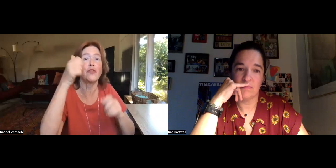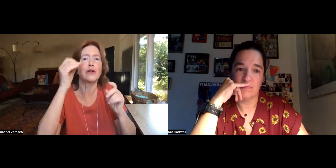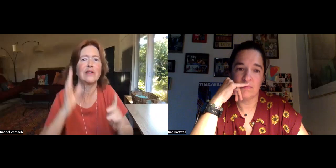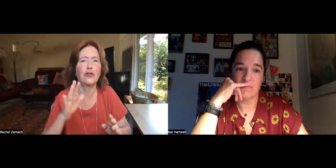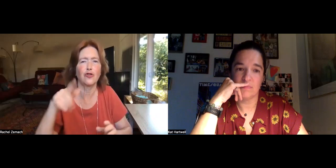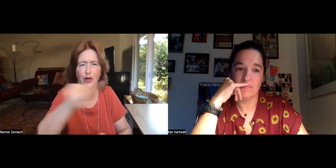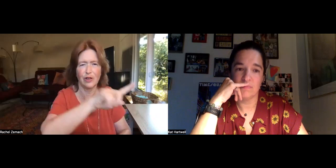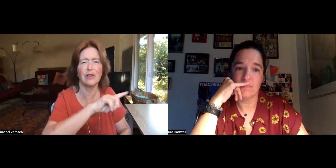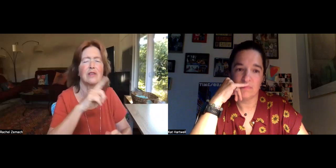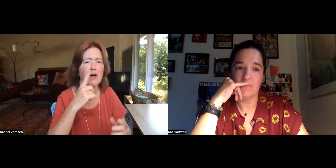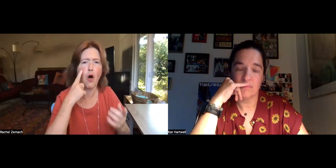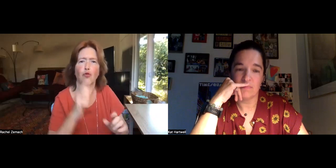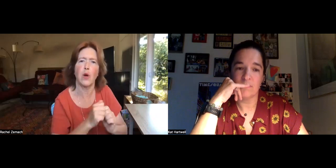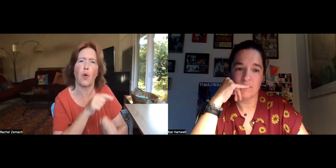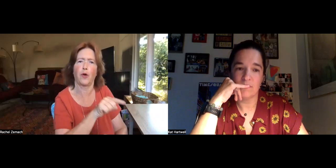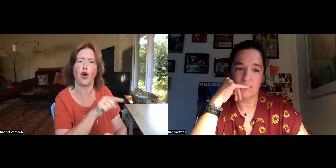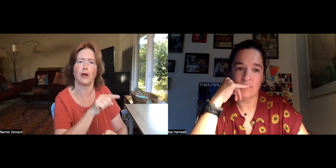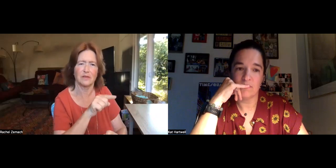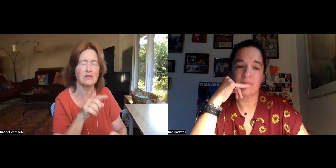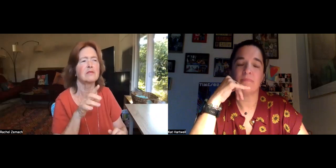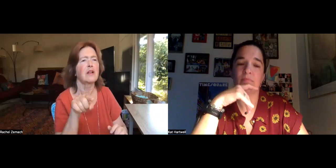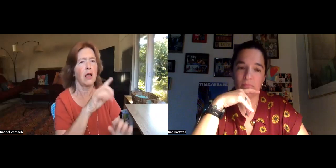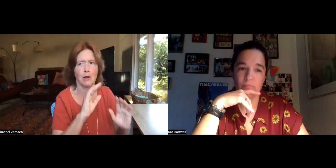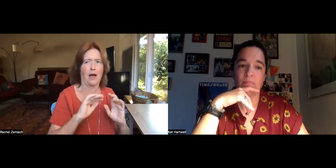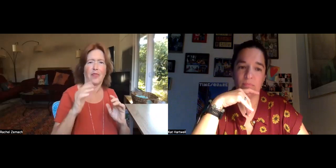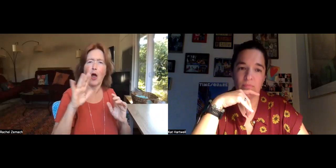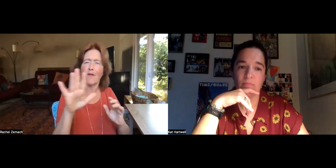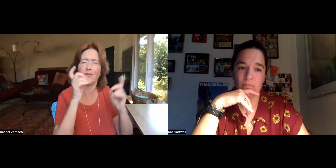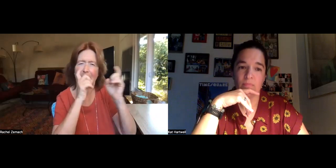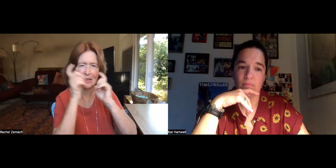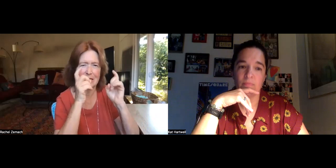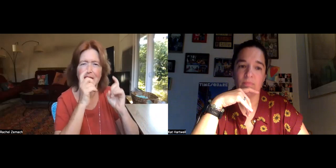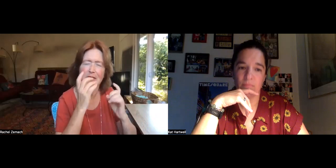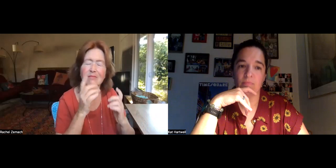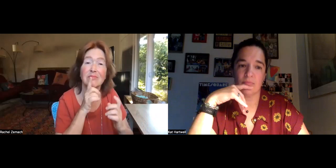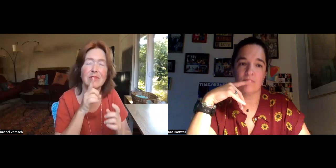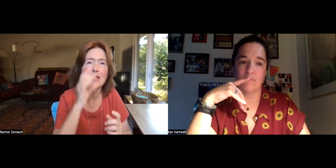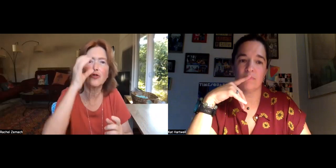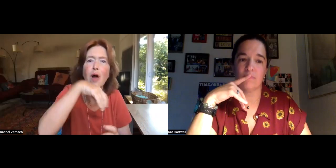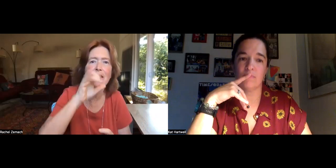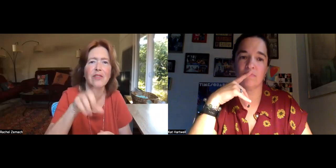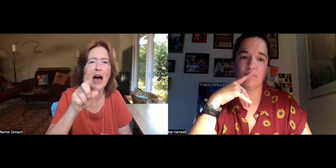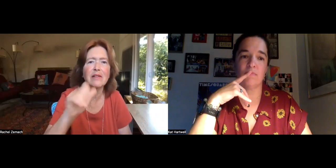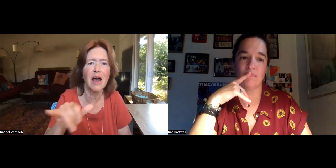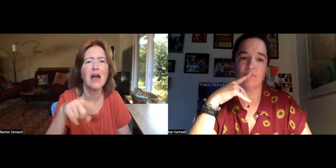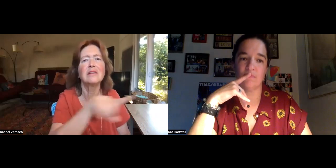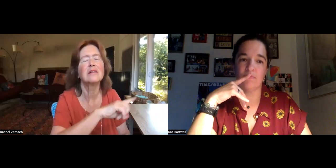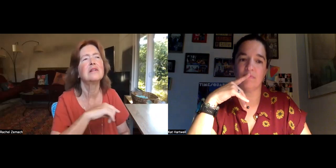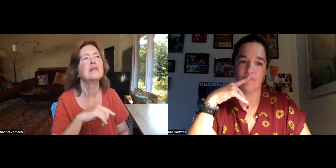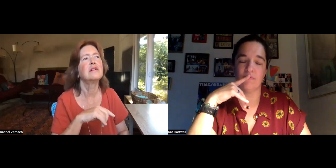other teacher agree with her. There are both trained that day.